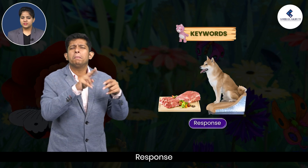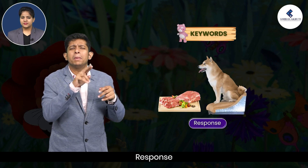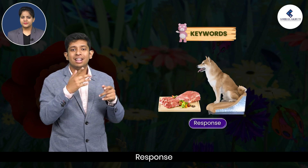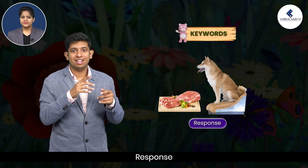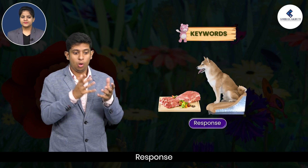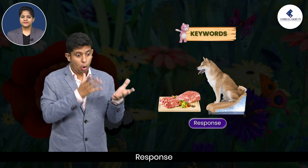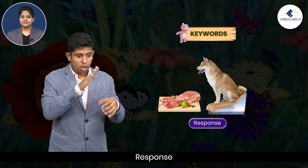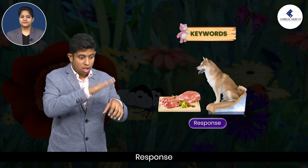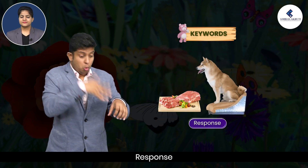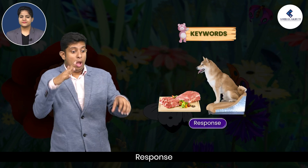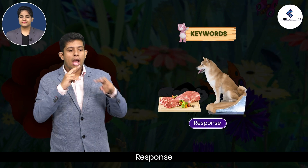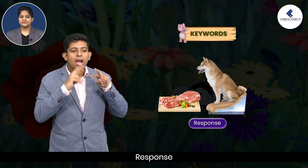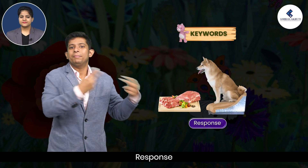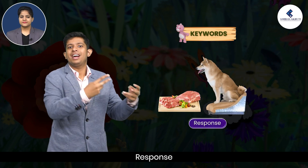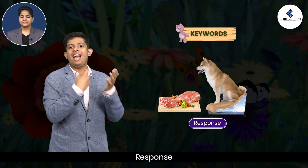response,